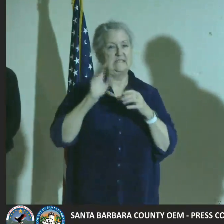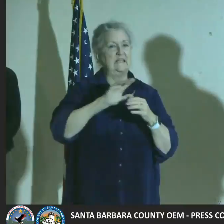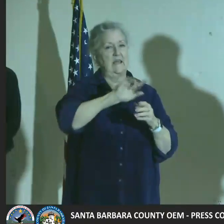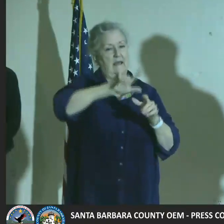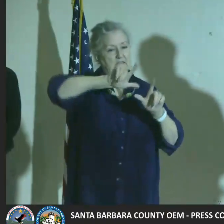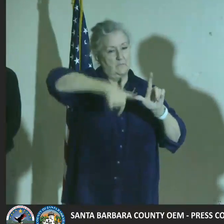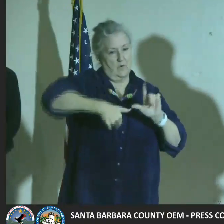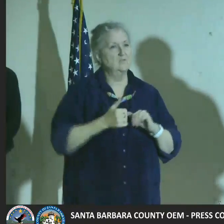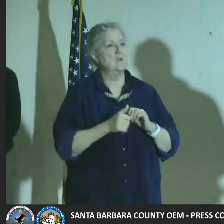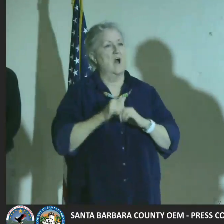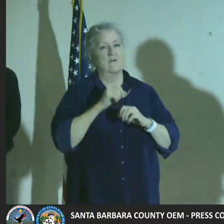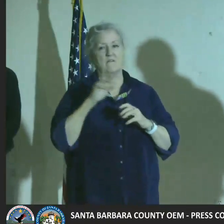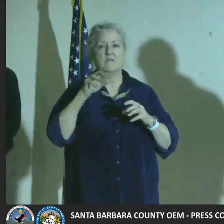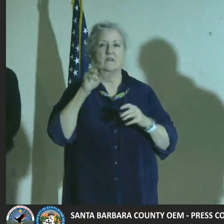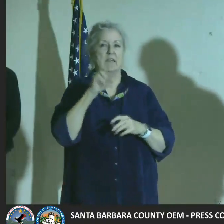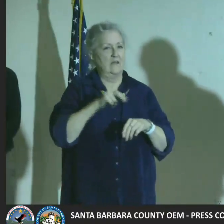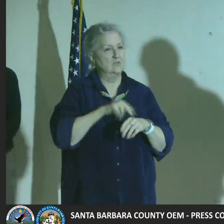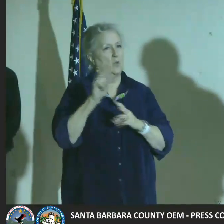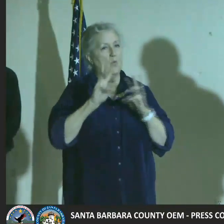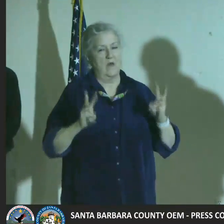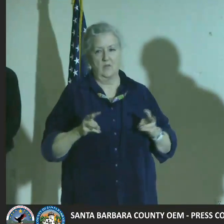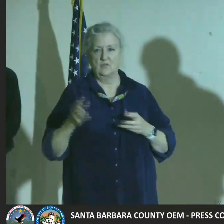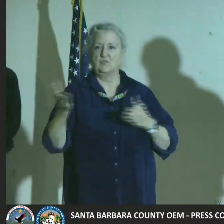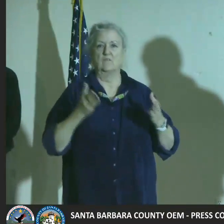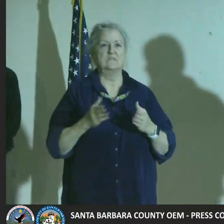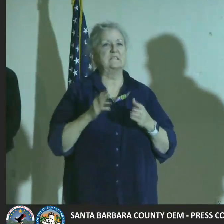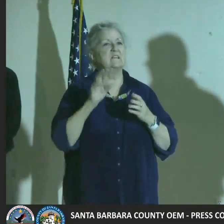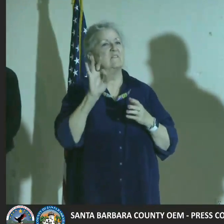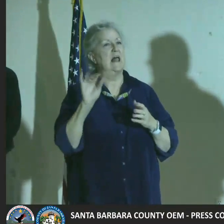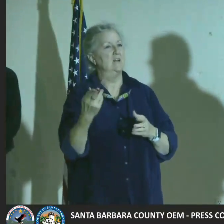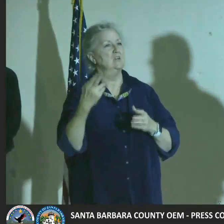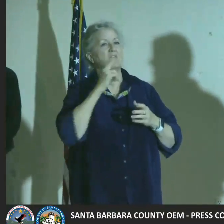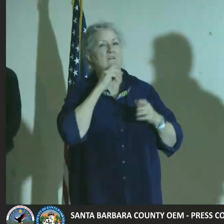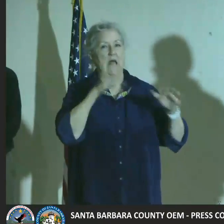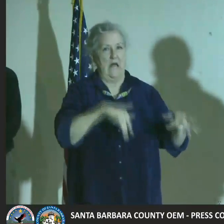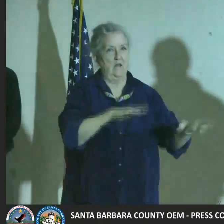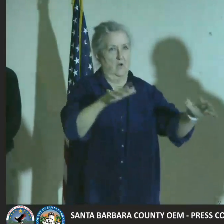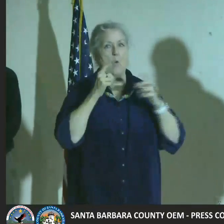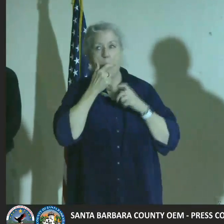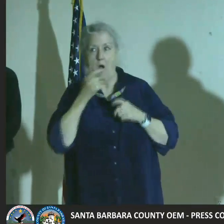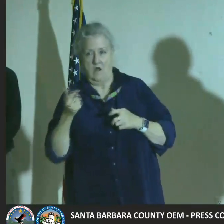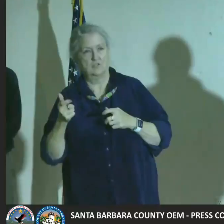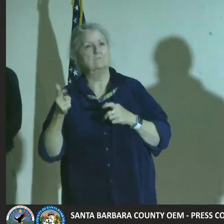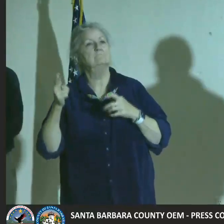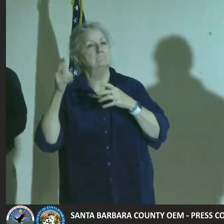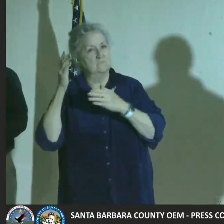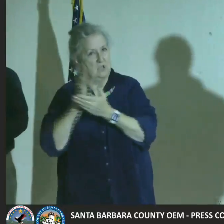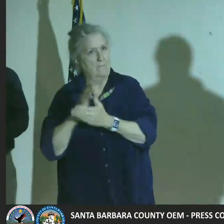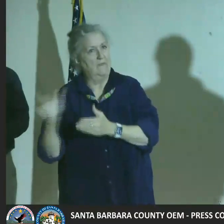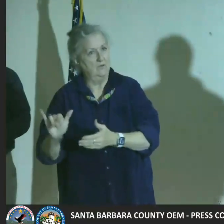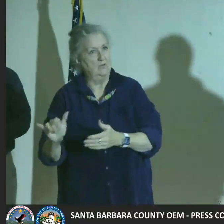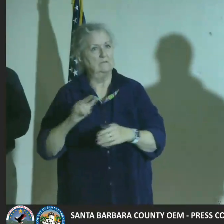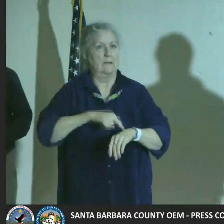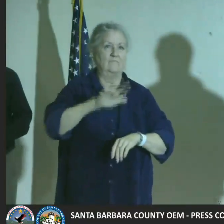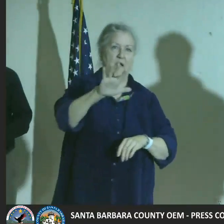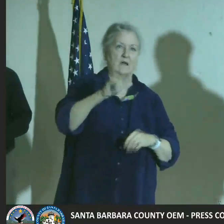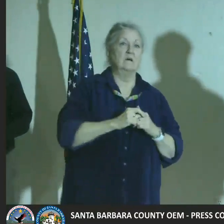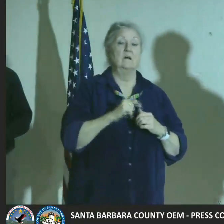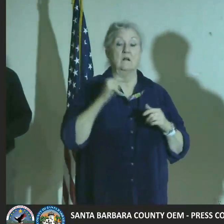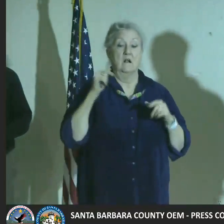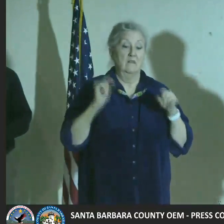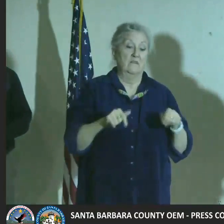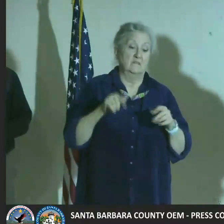flash flood watch. That this storm did not reach the threshold predicted to cause substantial